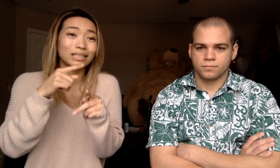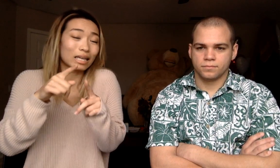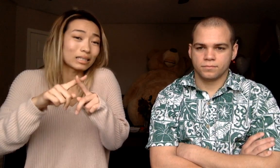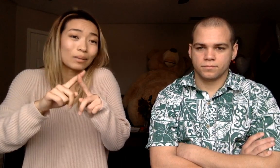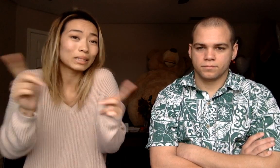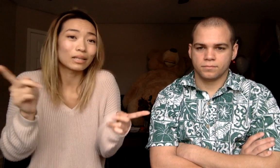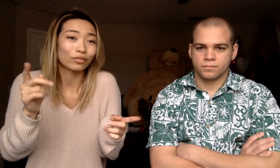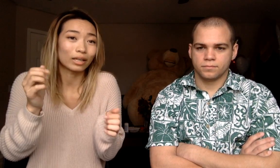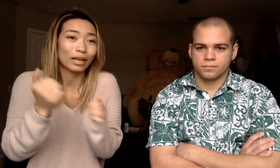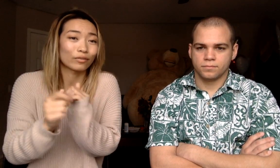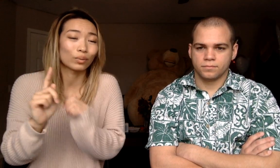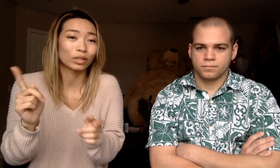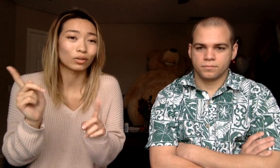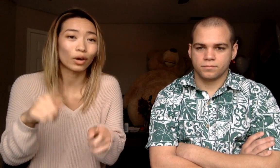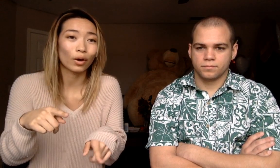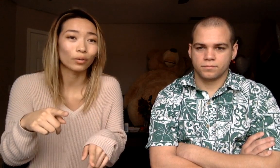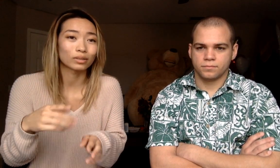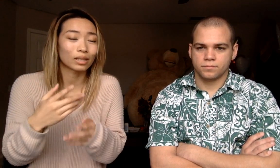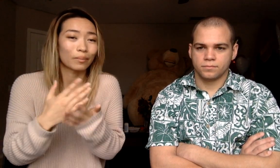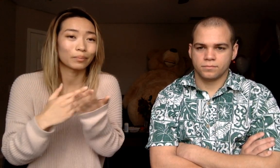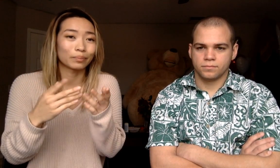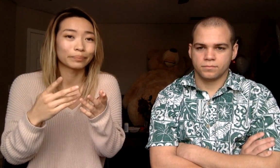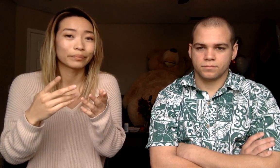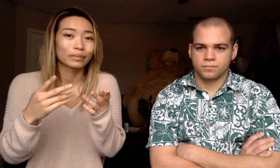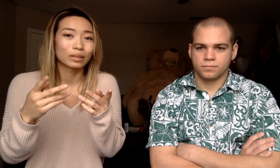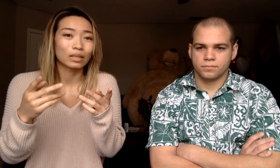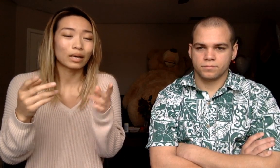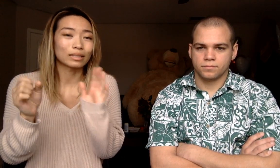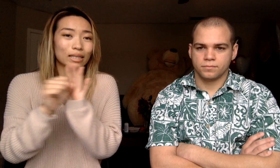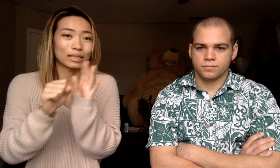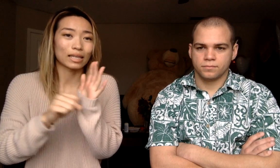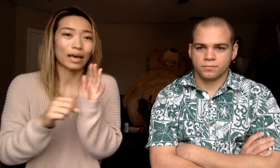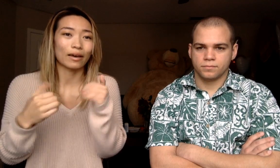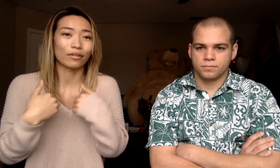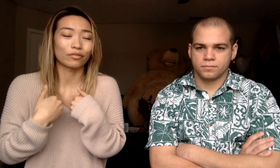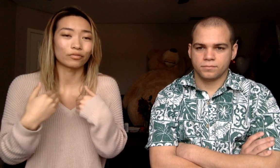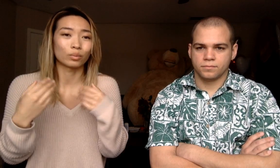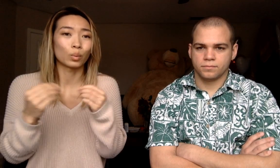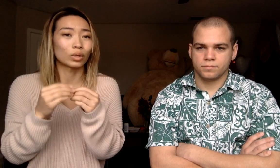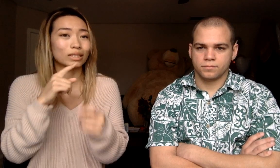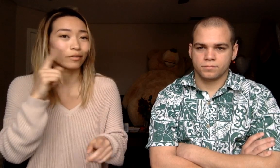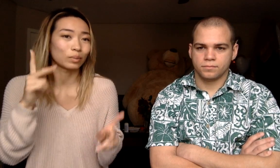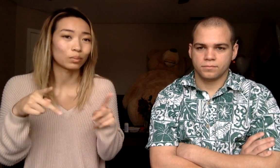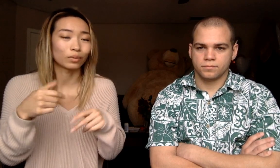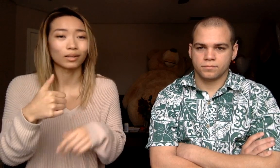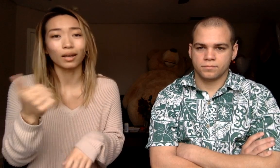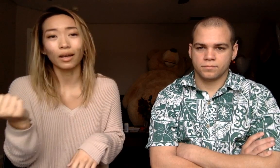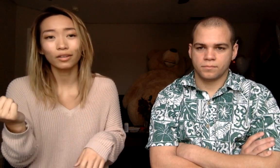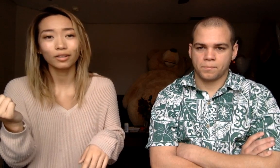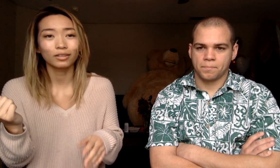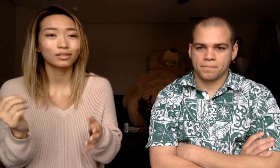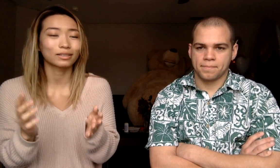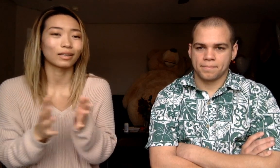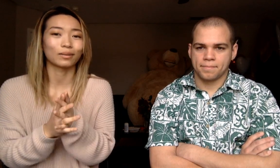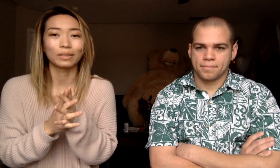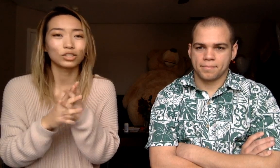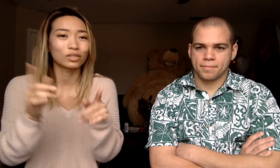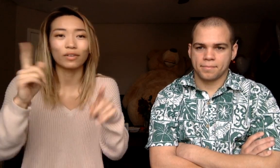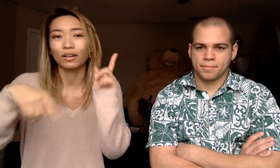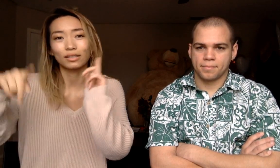gonna be different everywhere you go. Some states have more deaf people than others. It just varies. It varies a